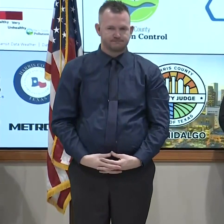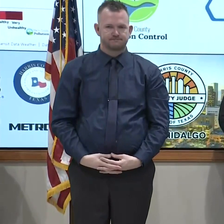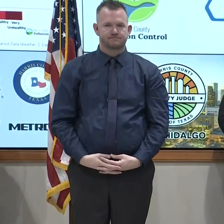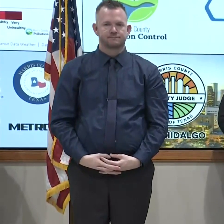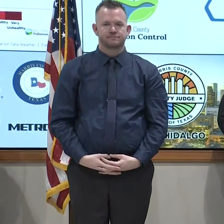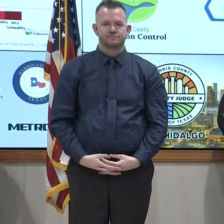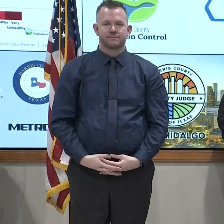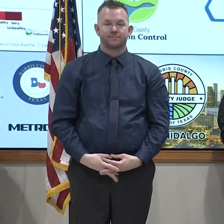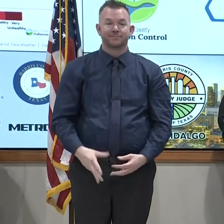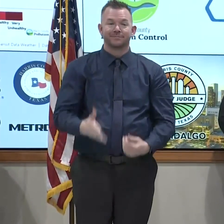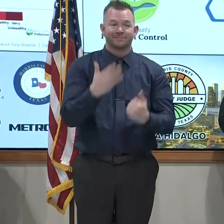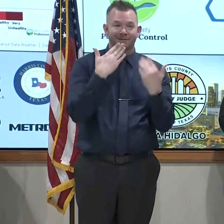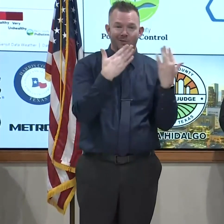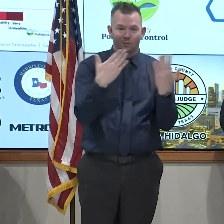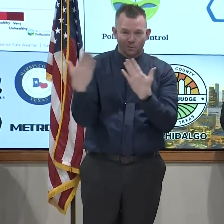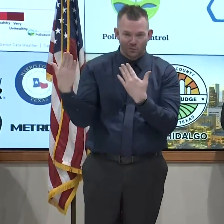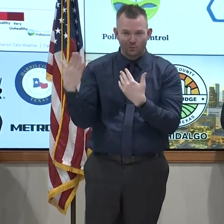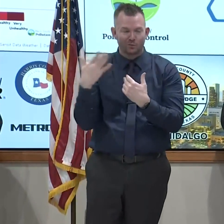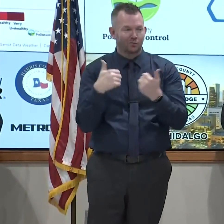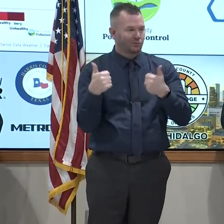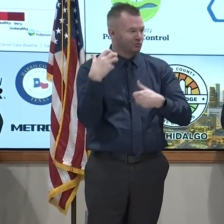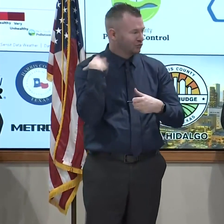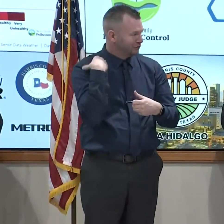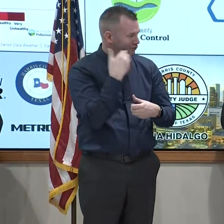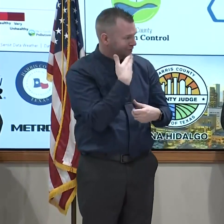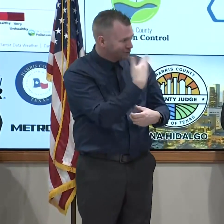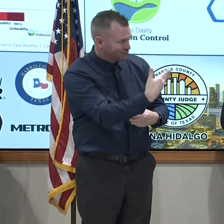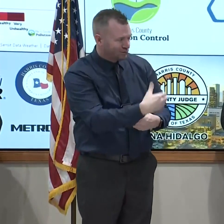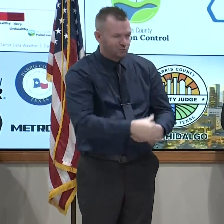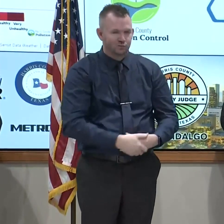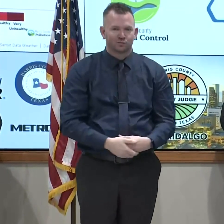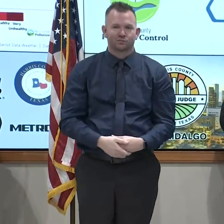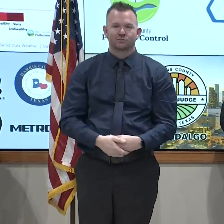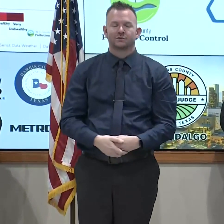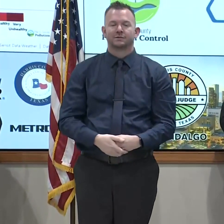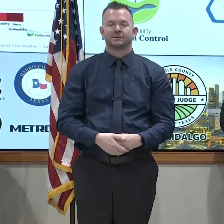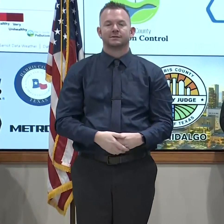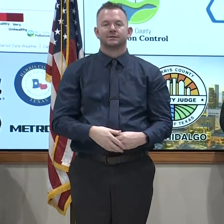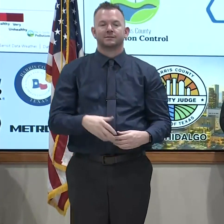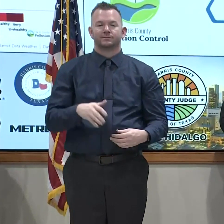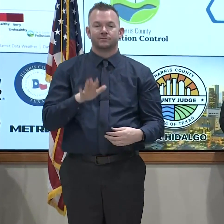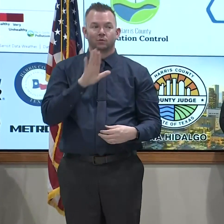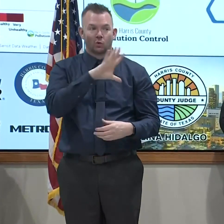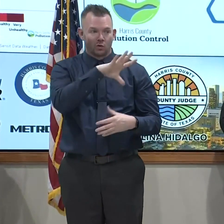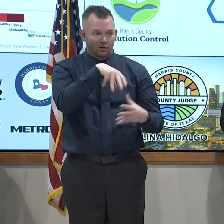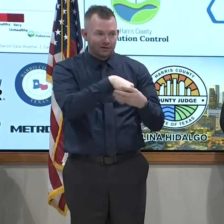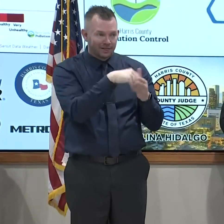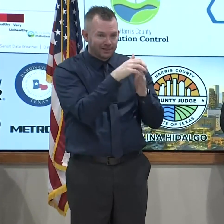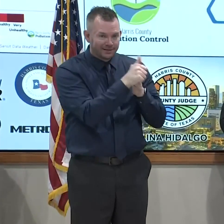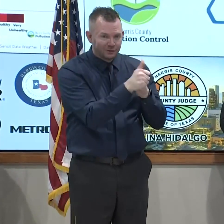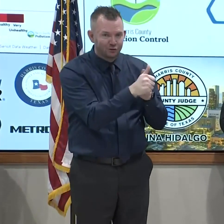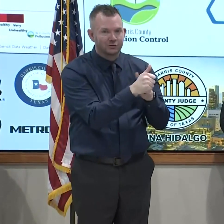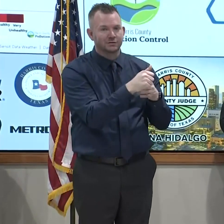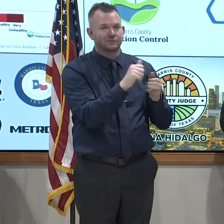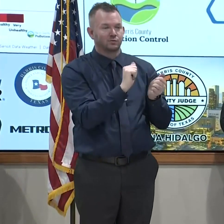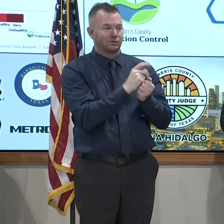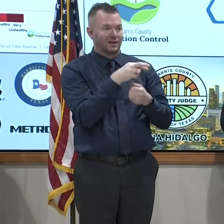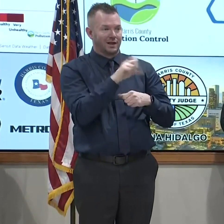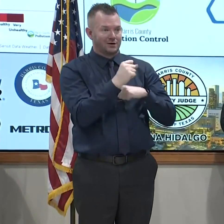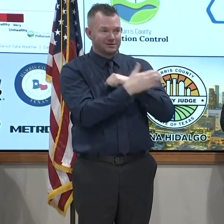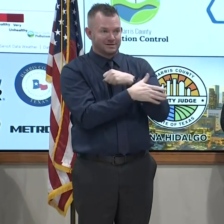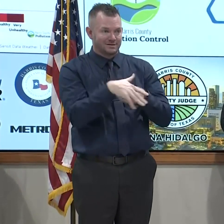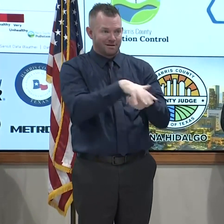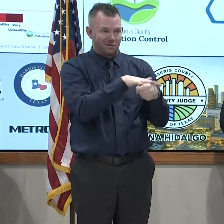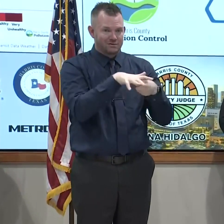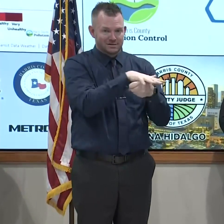Thank you, Judge Hidalgo, and your leadership in Harris County's government